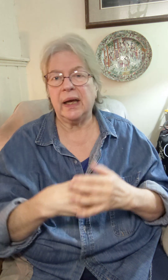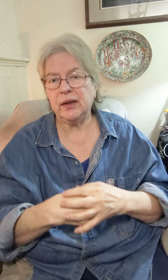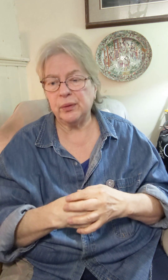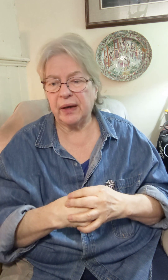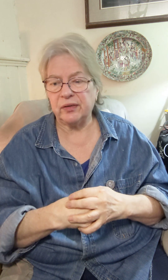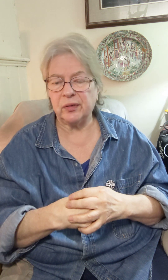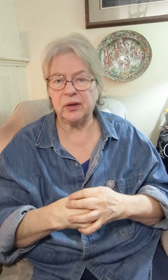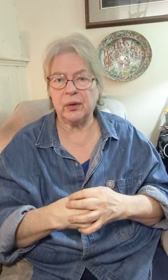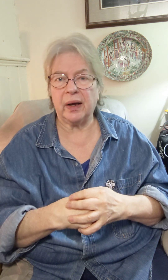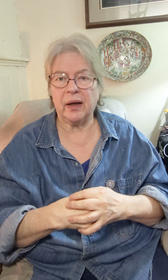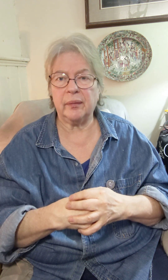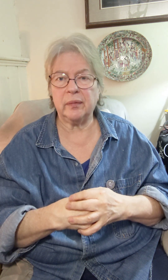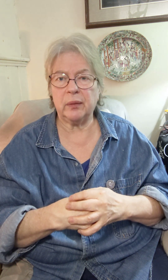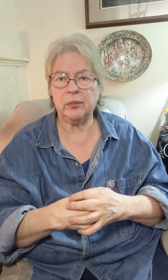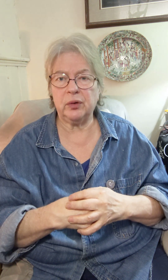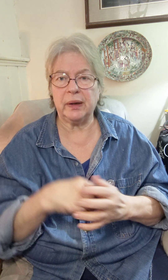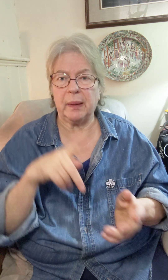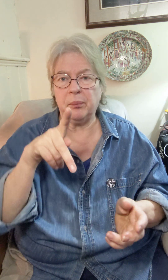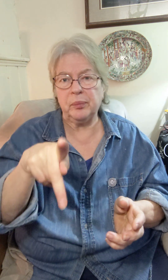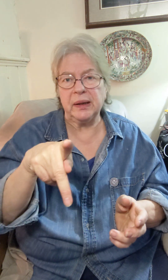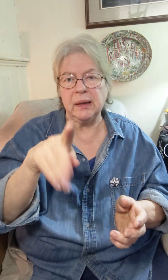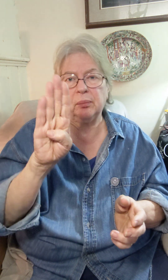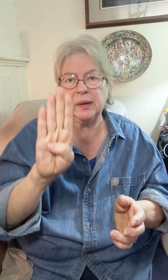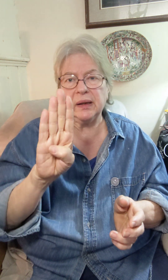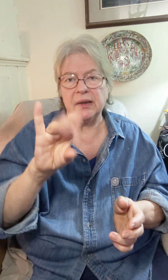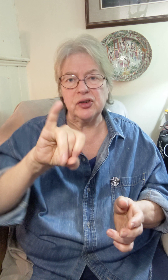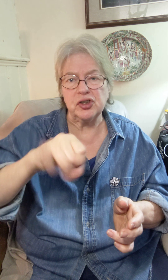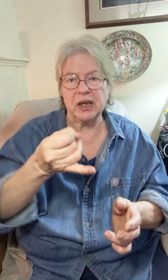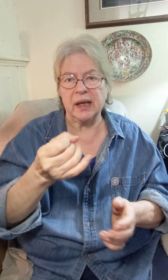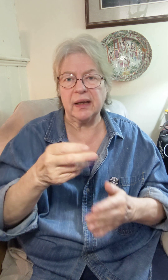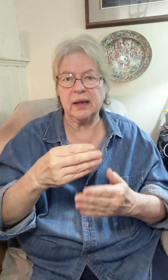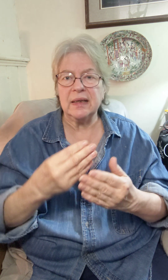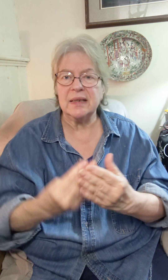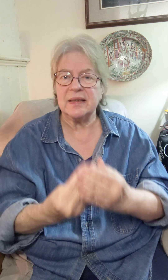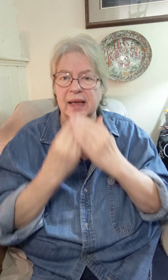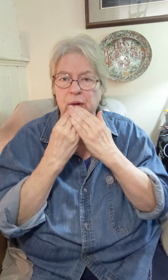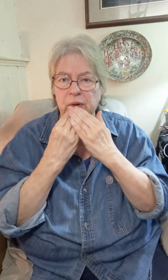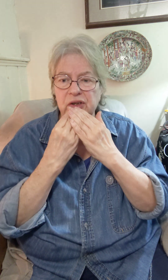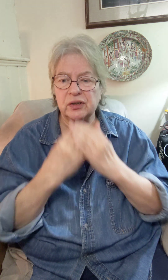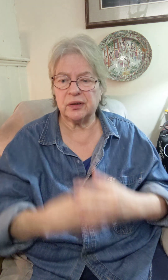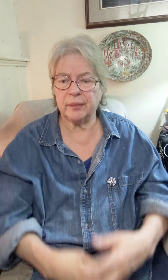And you would have to, I'm doing a P, B, and J sandwich.